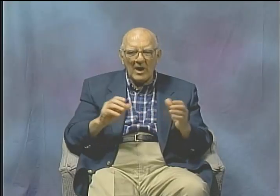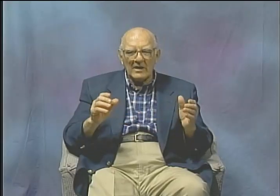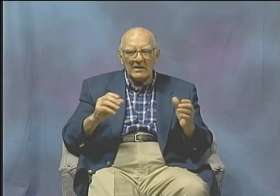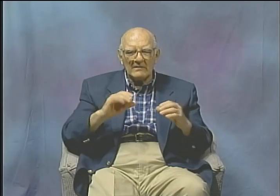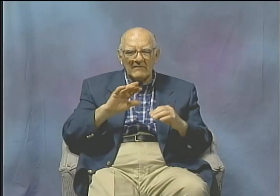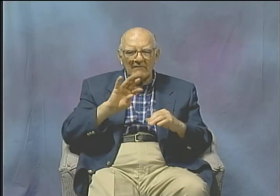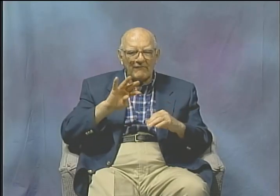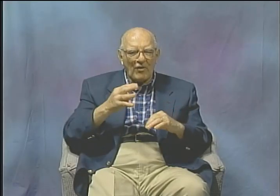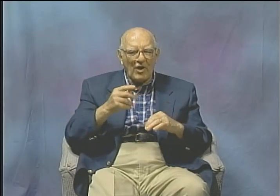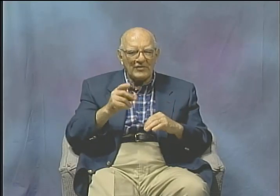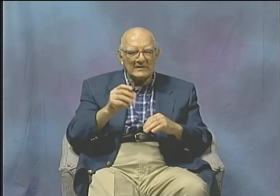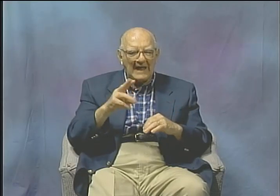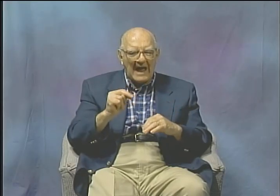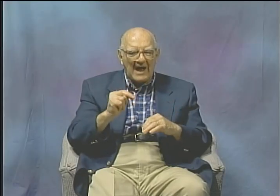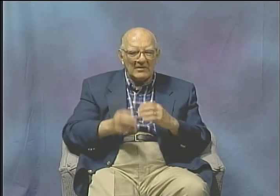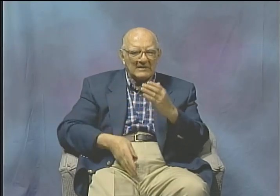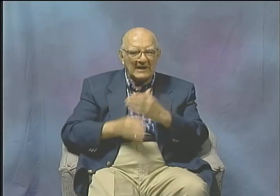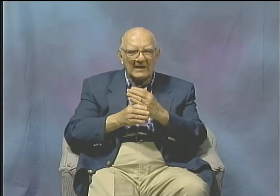when 4th down kick,